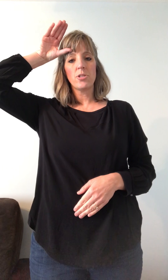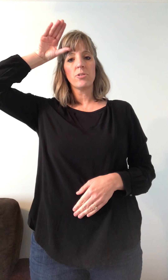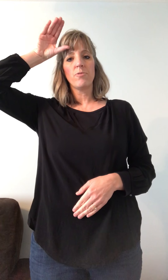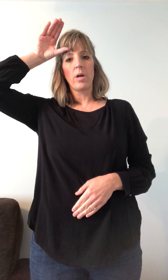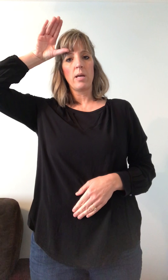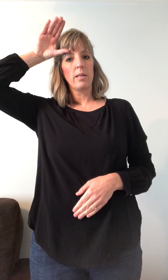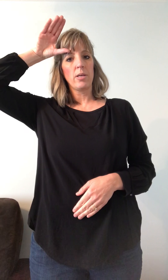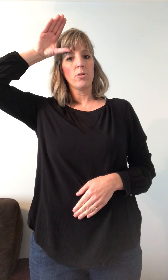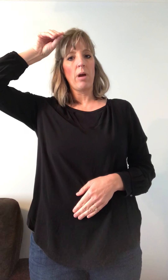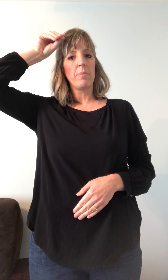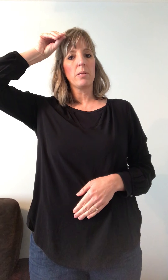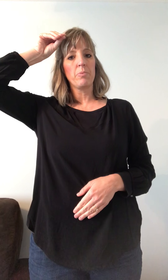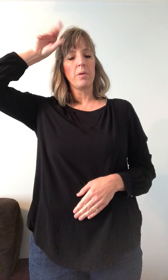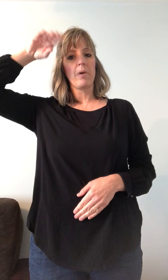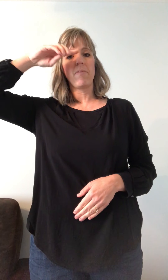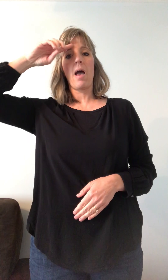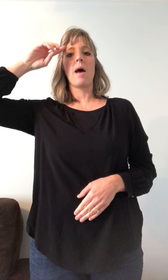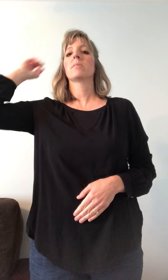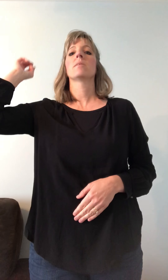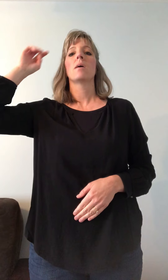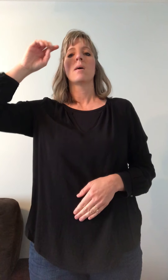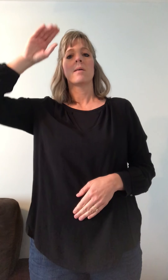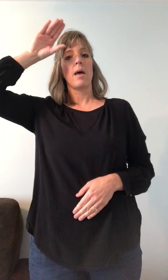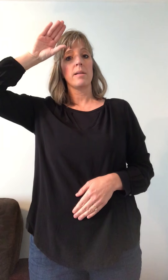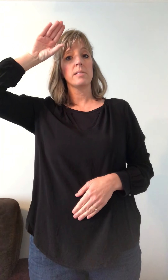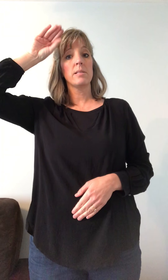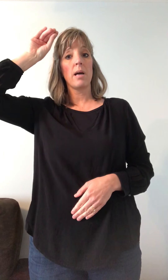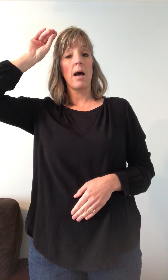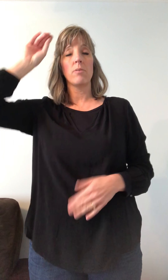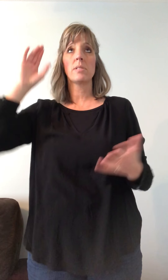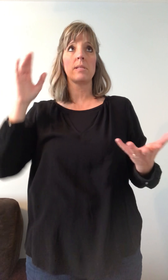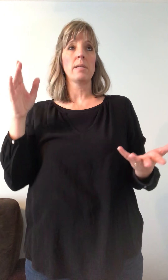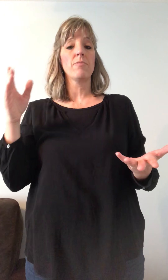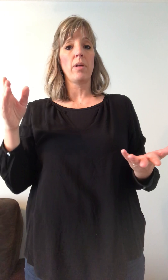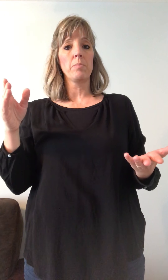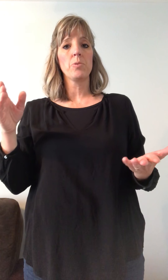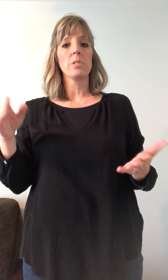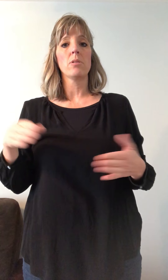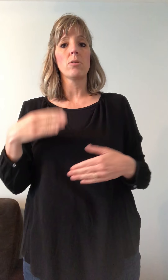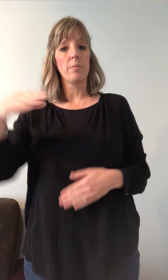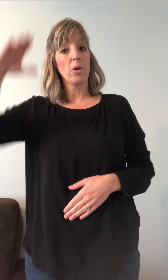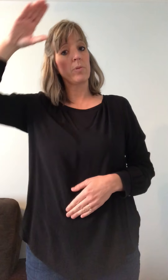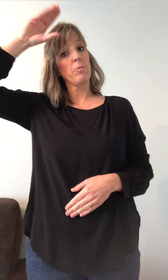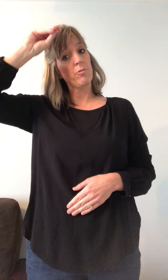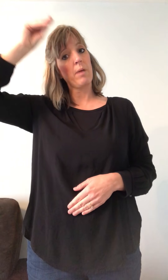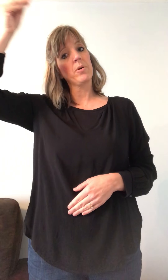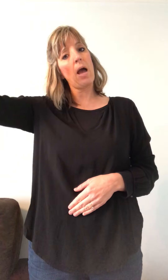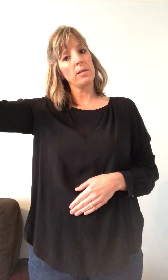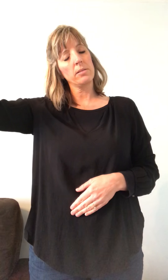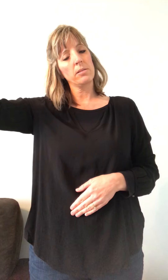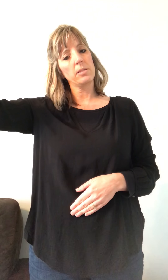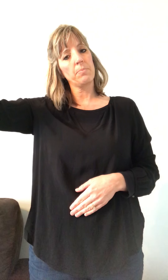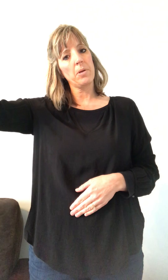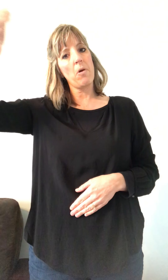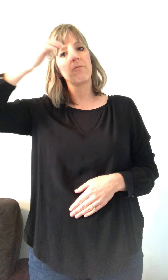your forehead like you're grabbing the brim of a hat. That is how the sign developed, was a long time ago when they would grab their hats and tip them off